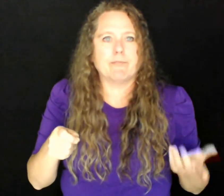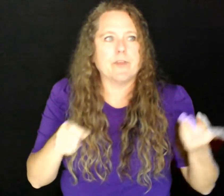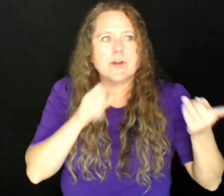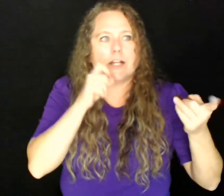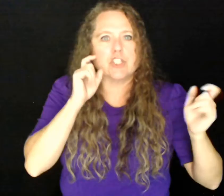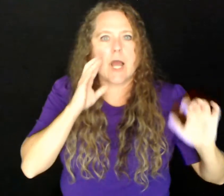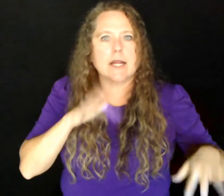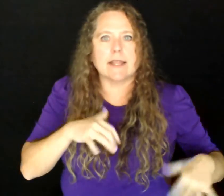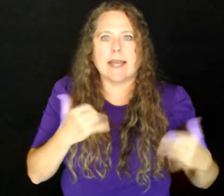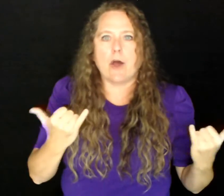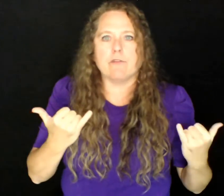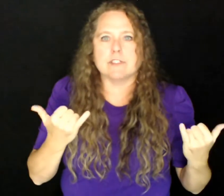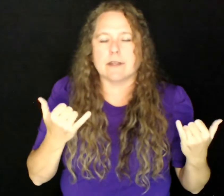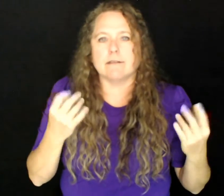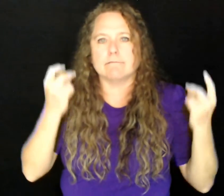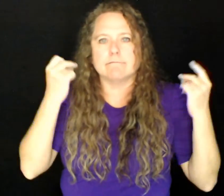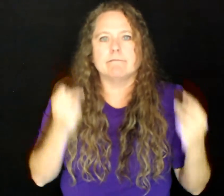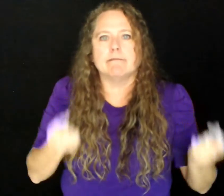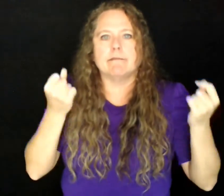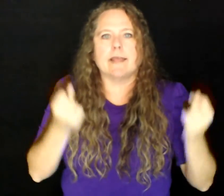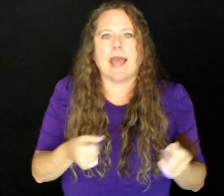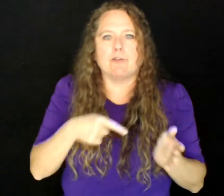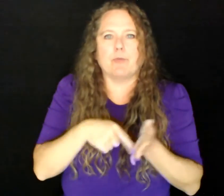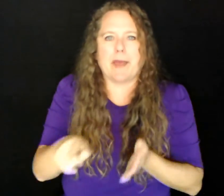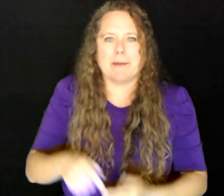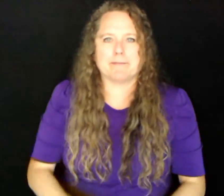They're not shocked that now all of a sudden they have to pay.